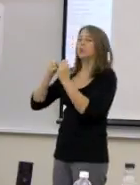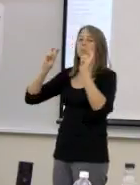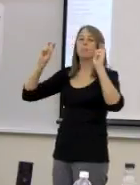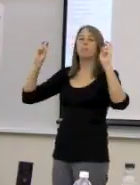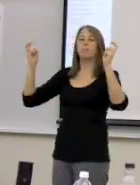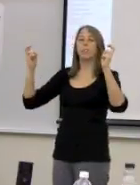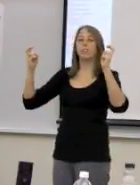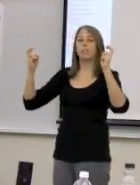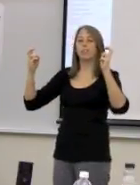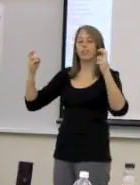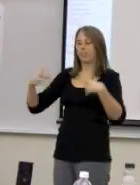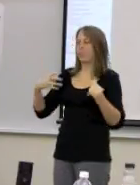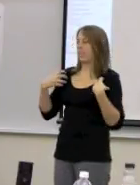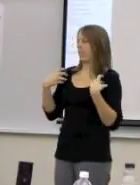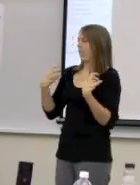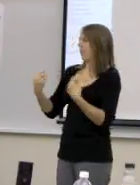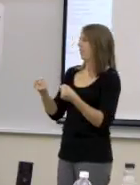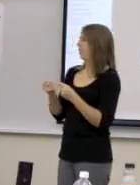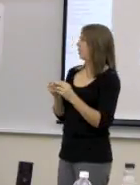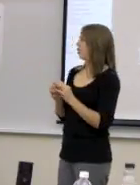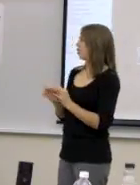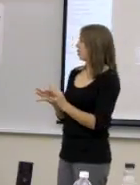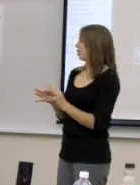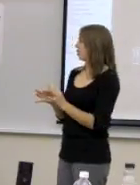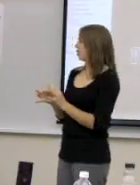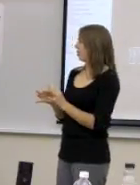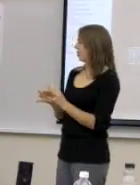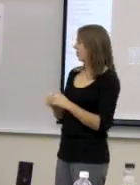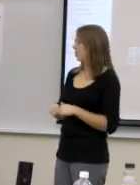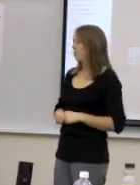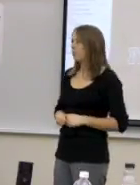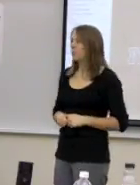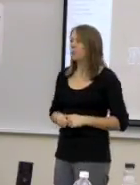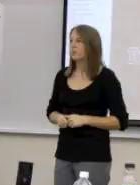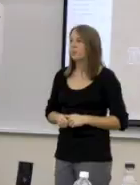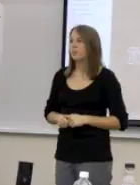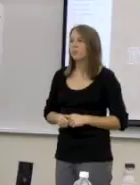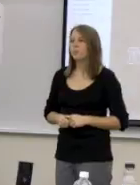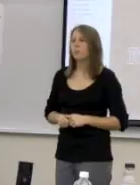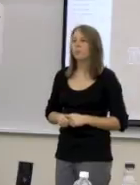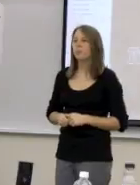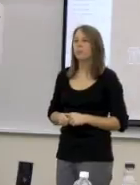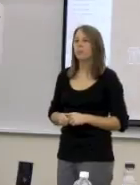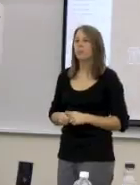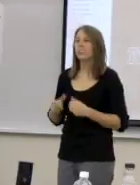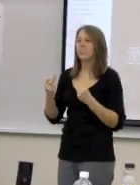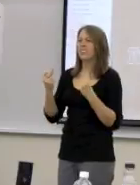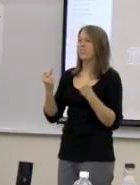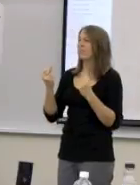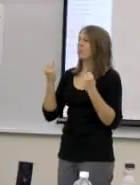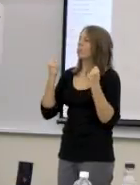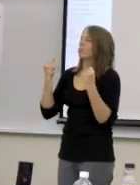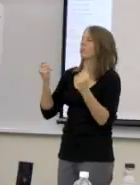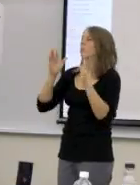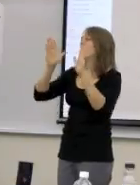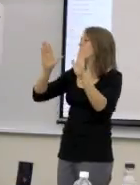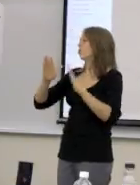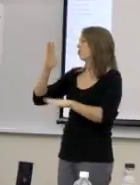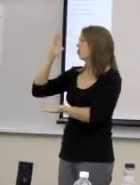Healthy Interpreter. Check this out. We have so many great presenters in this workshop. It's going to be